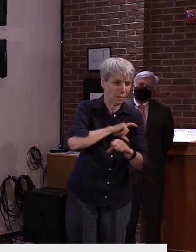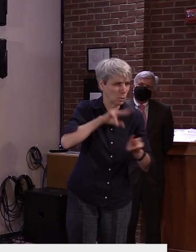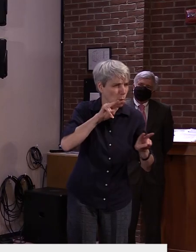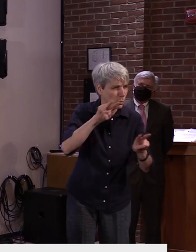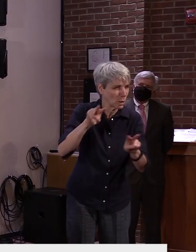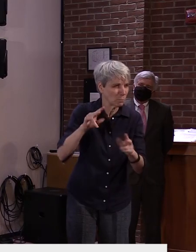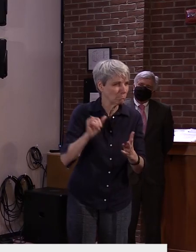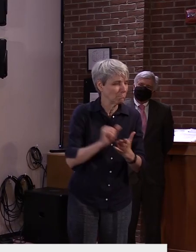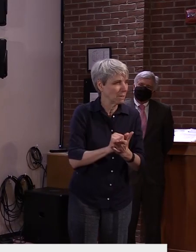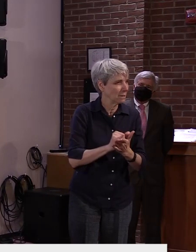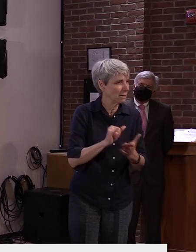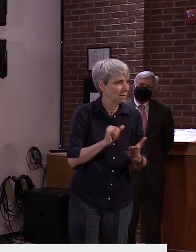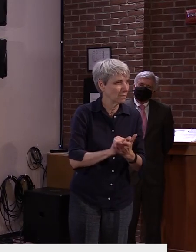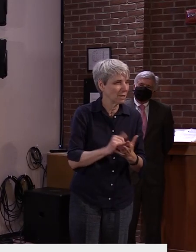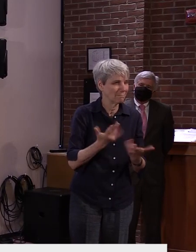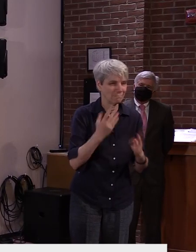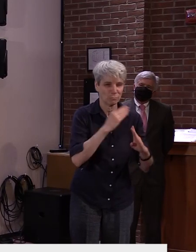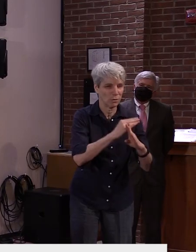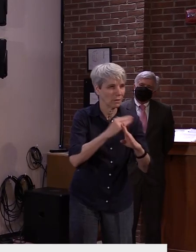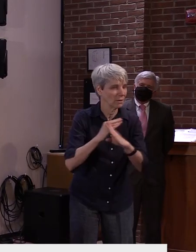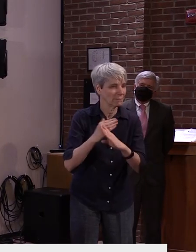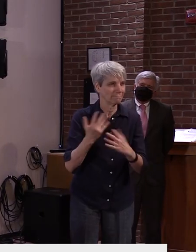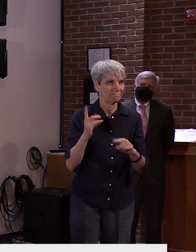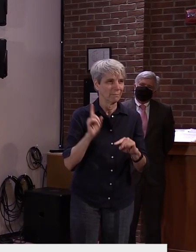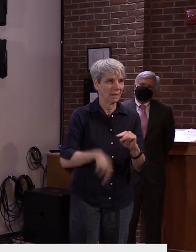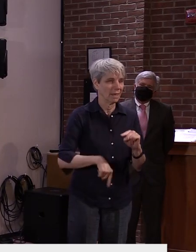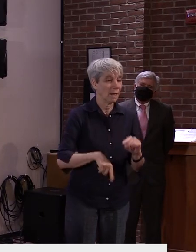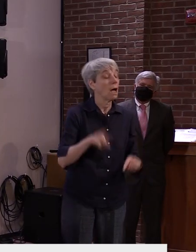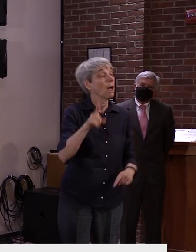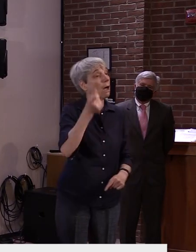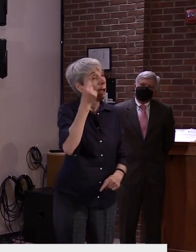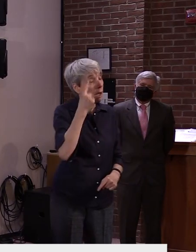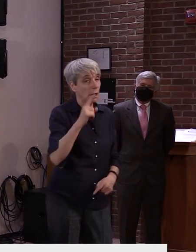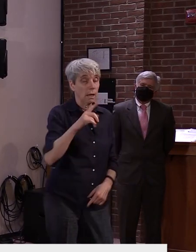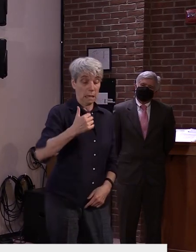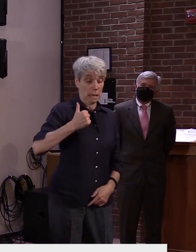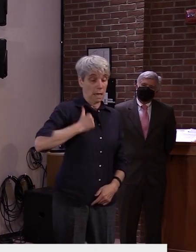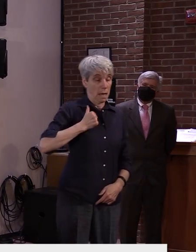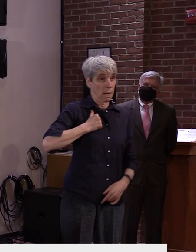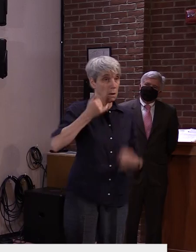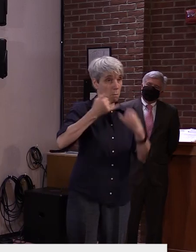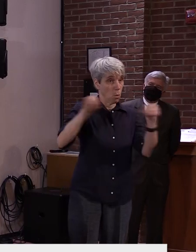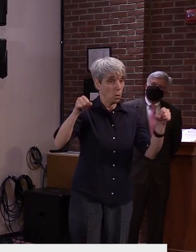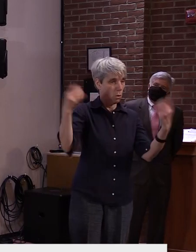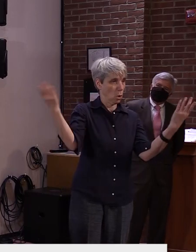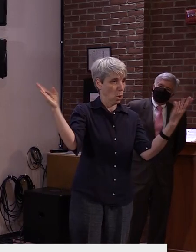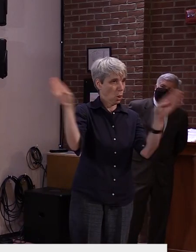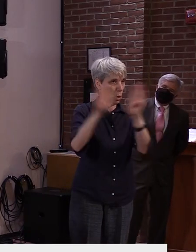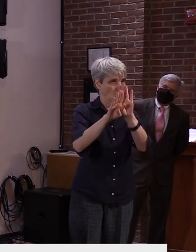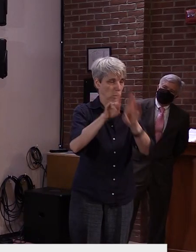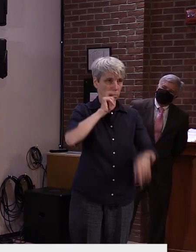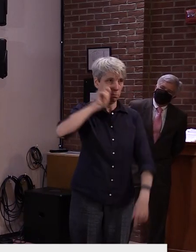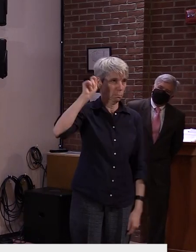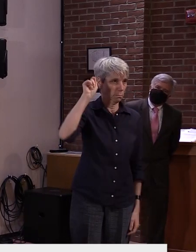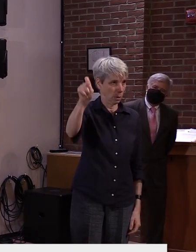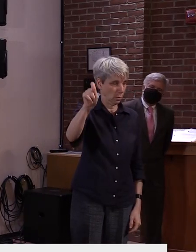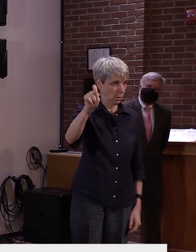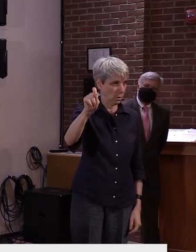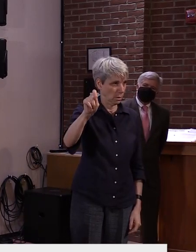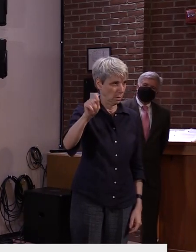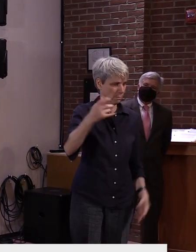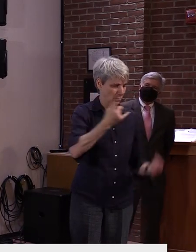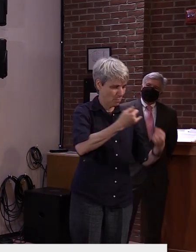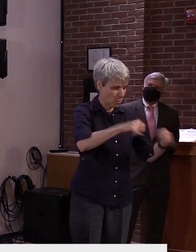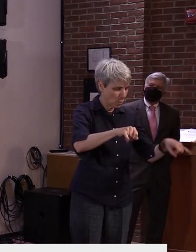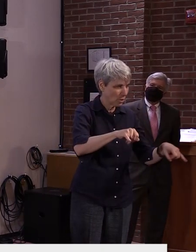capability of stopping people. I mean, you know, the Canadian border is one thing, that's closed down, but I don't know how we would close down. We